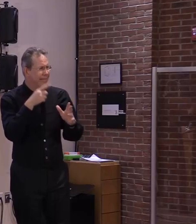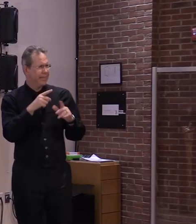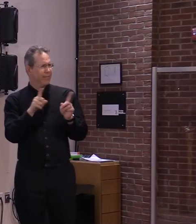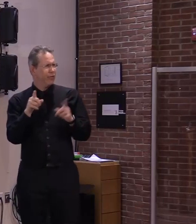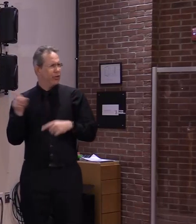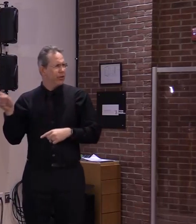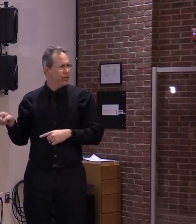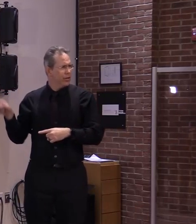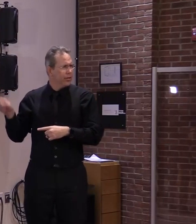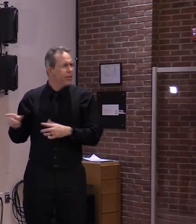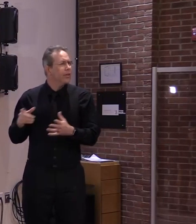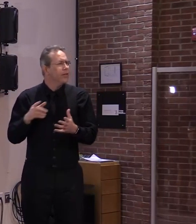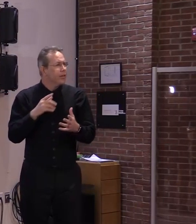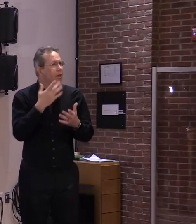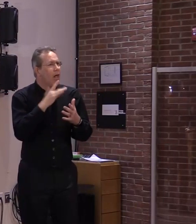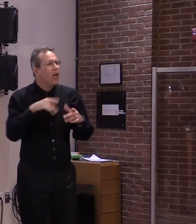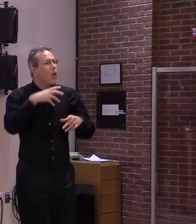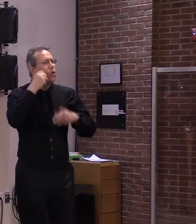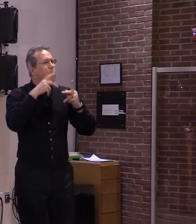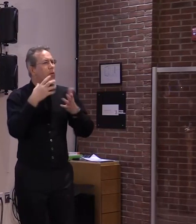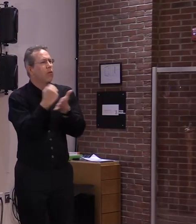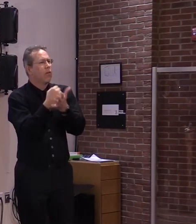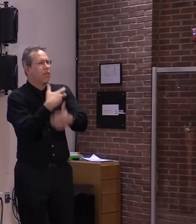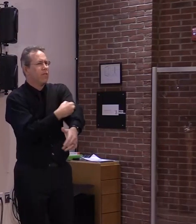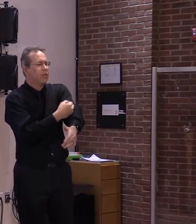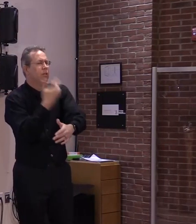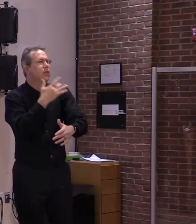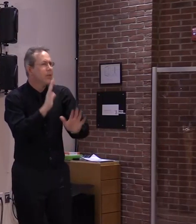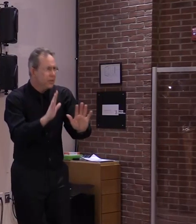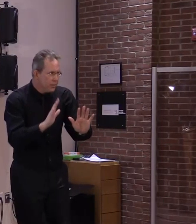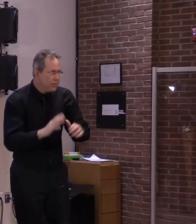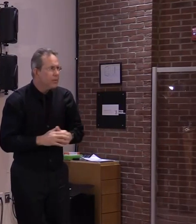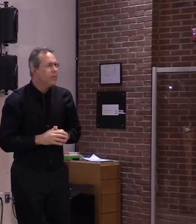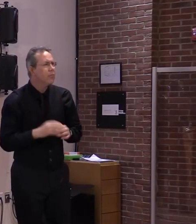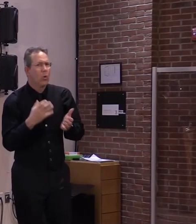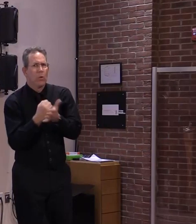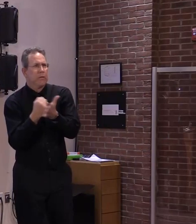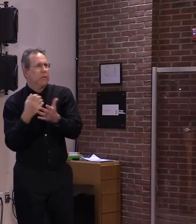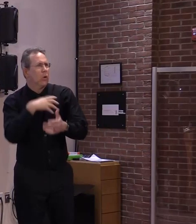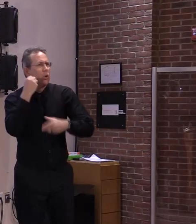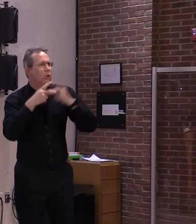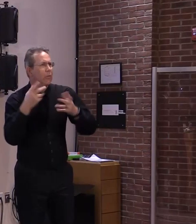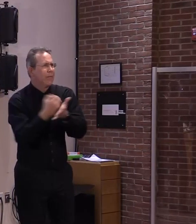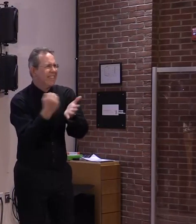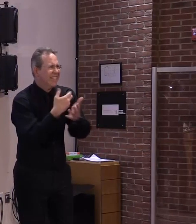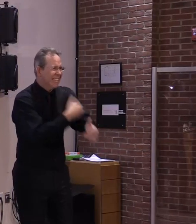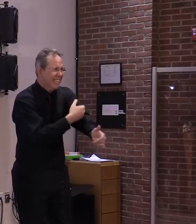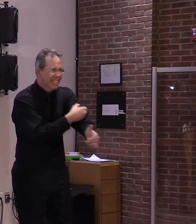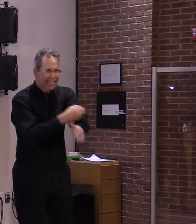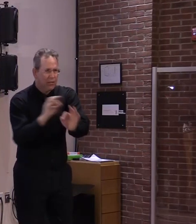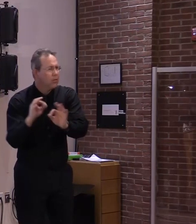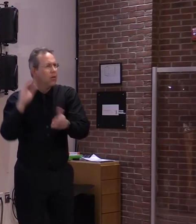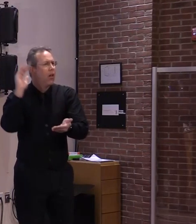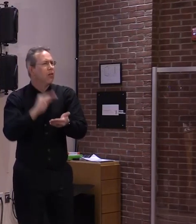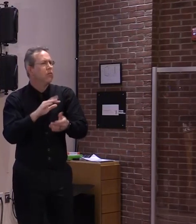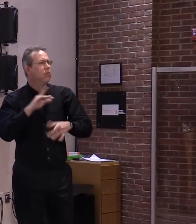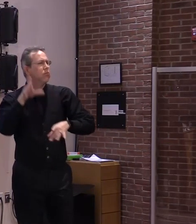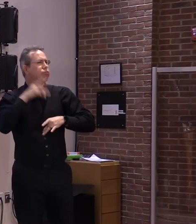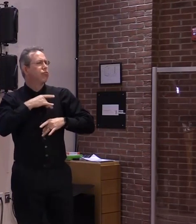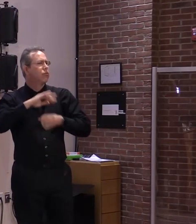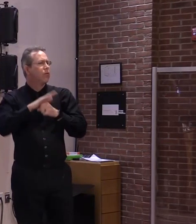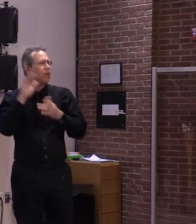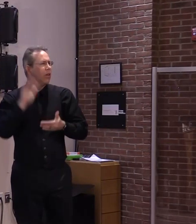have made so much progress, particularly with those that are the most vulnerable as we see this uptick in cases. When we look at the